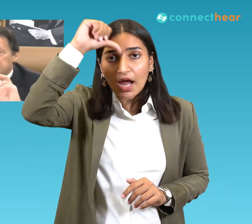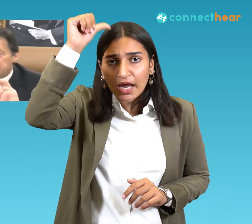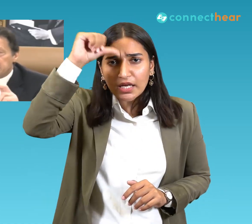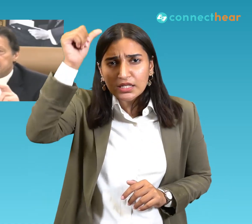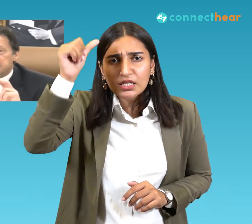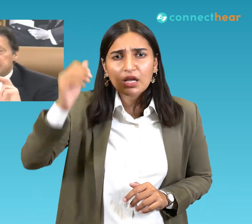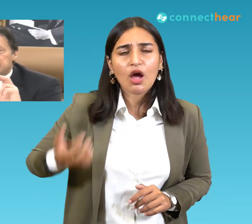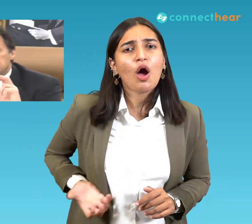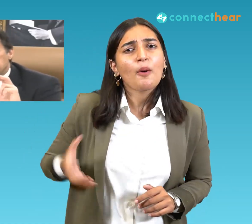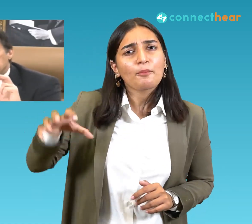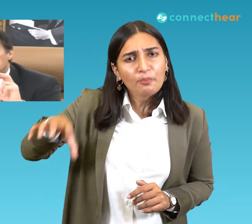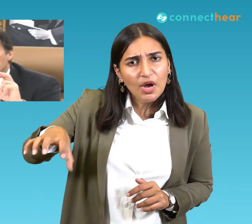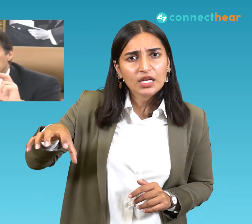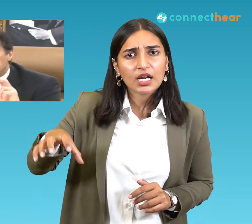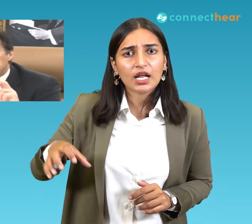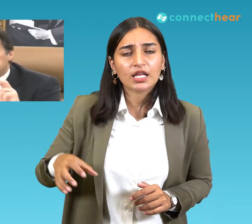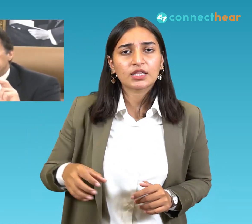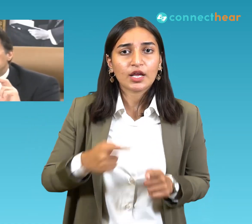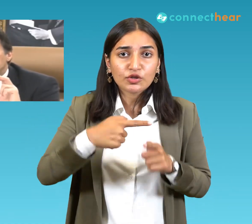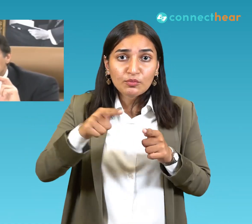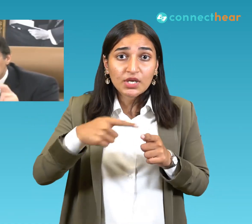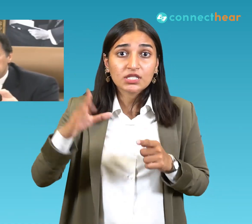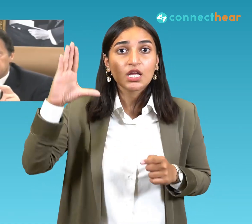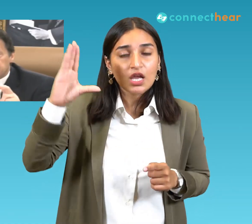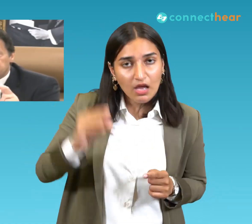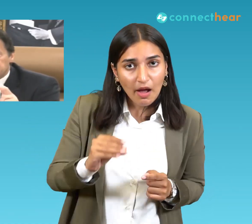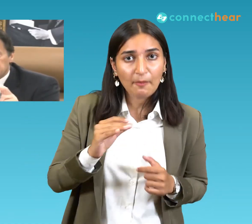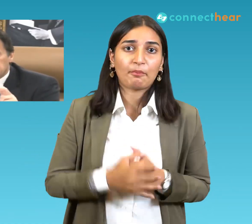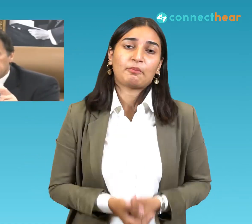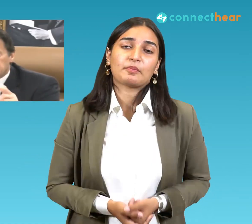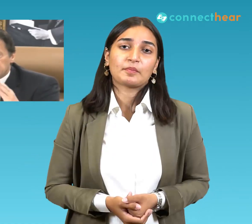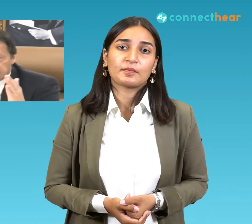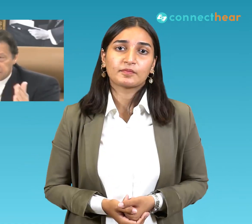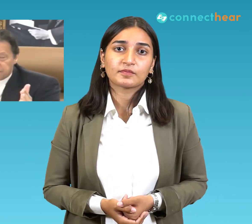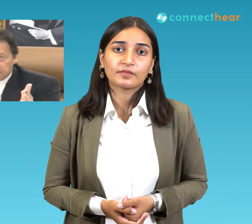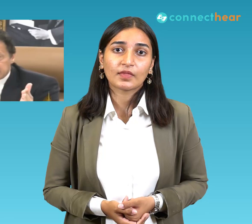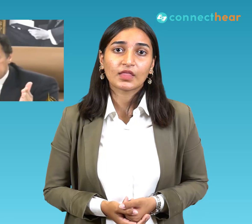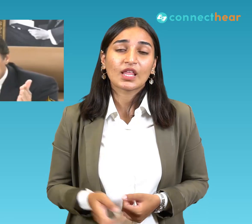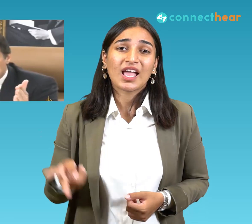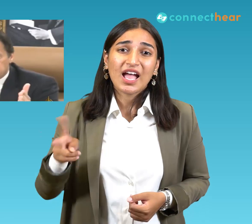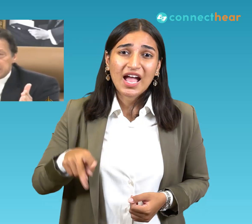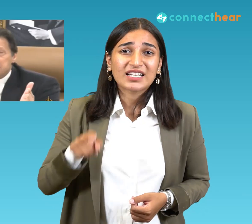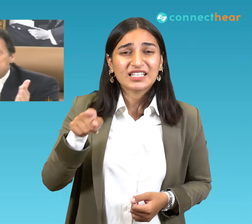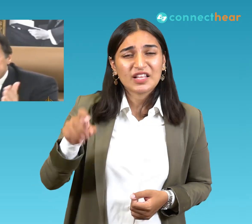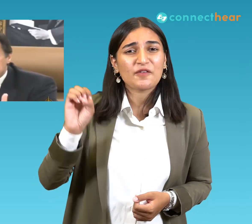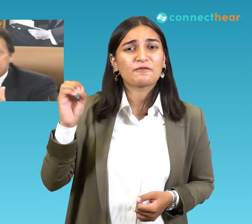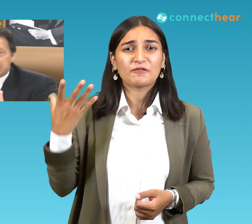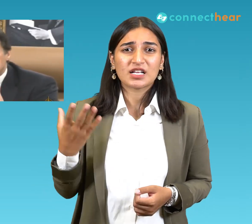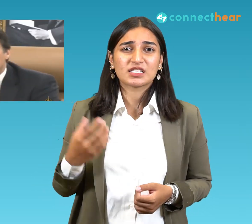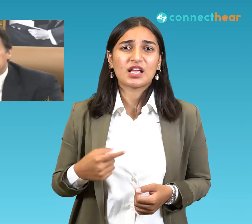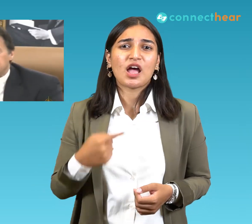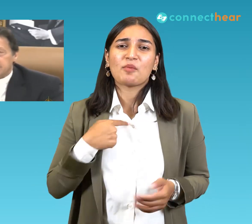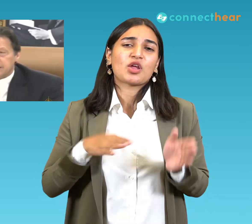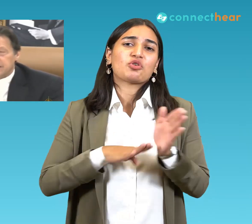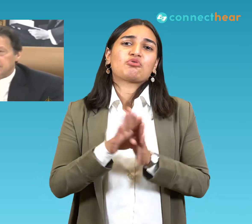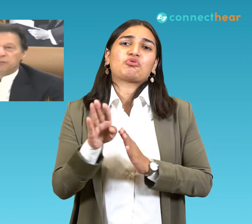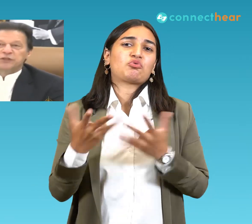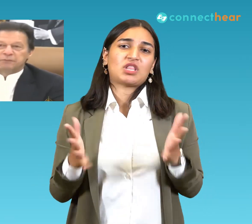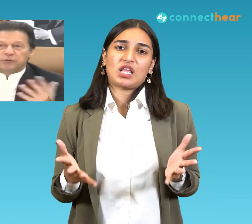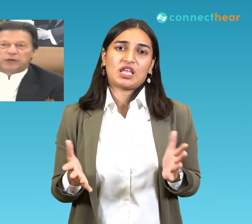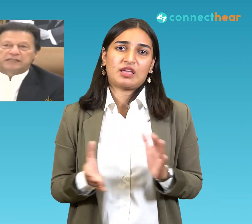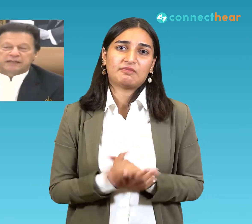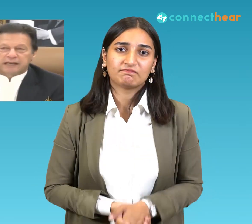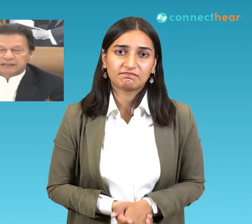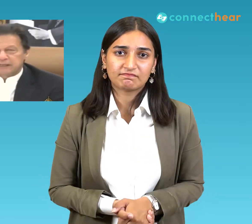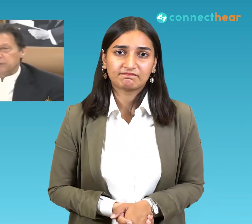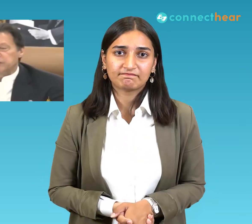mean 25% more expensive energy to industry. And therefore, it has actually impeded our industrialization, which